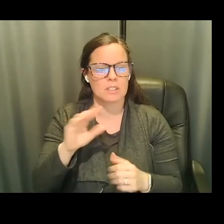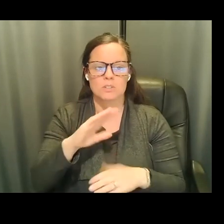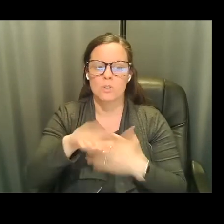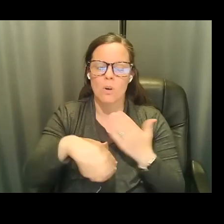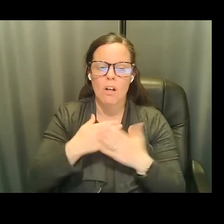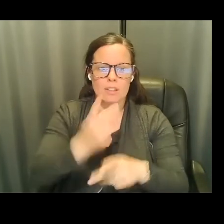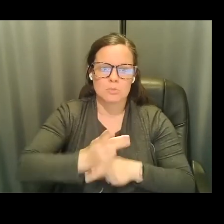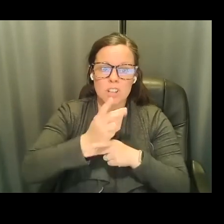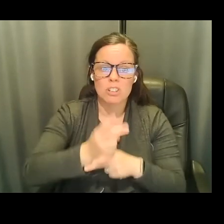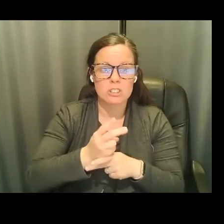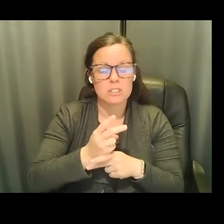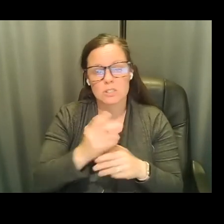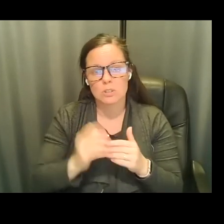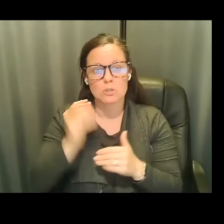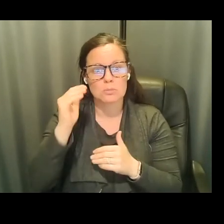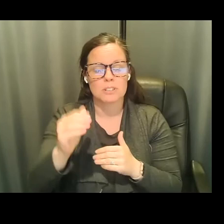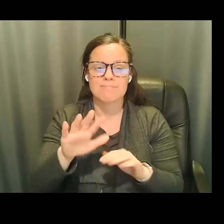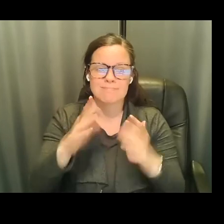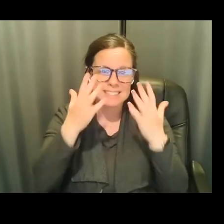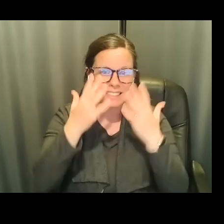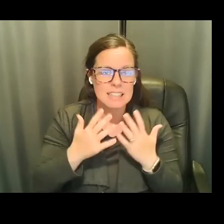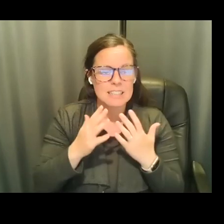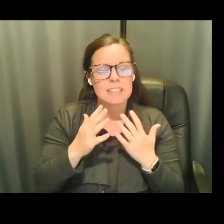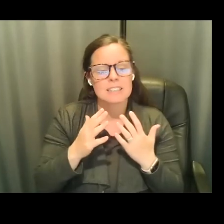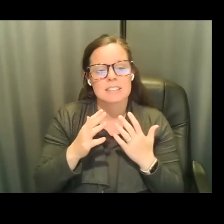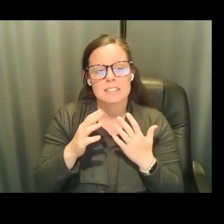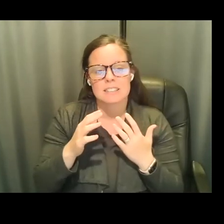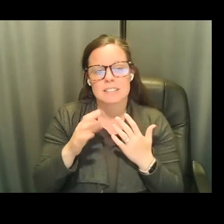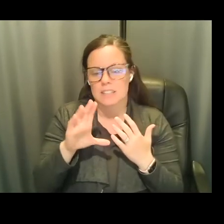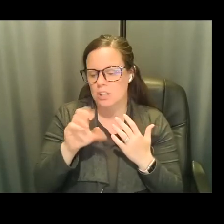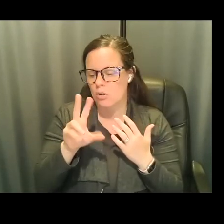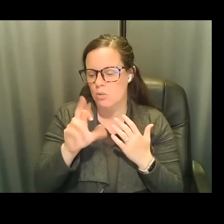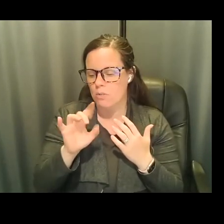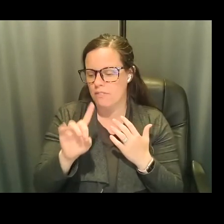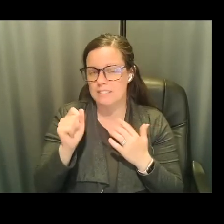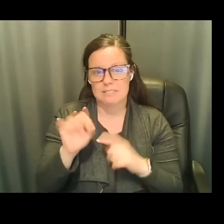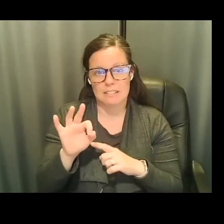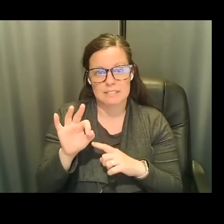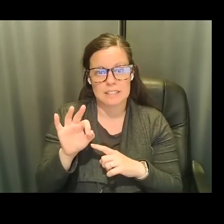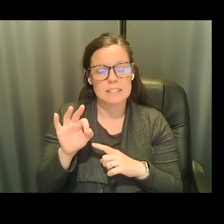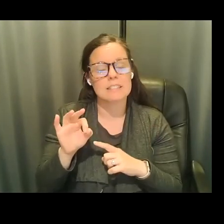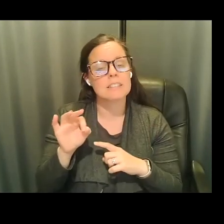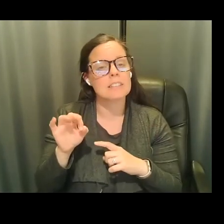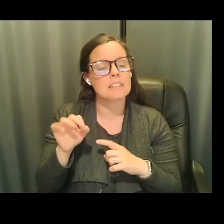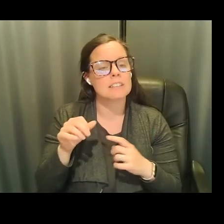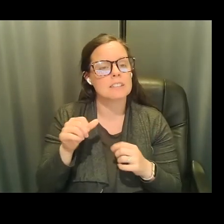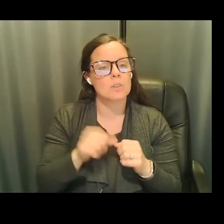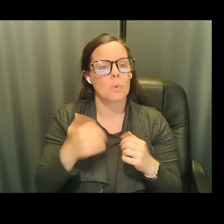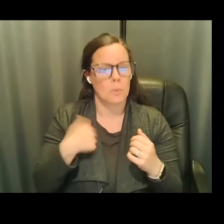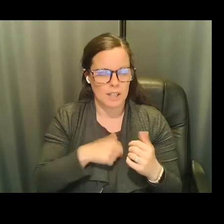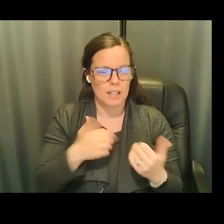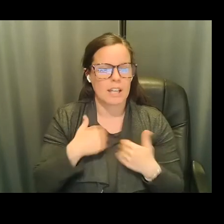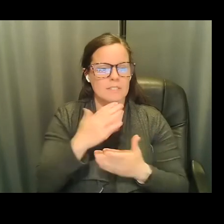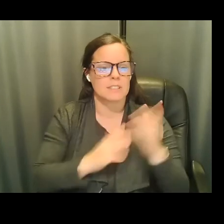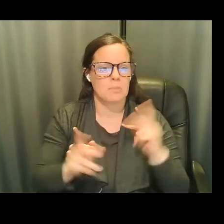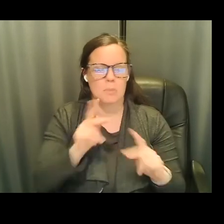top. Unfortunately, about COVID-19 is that we have long haulers, and they